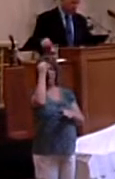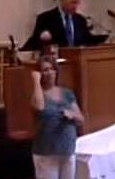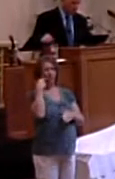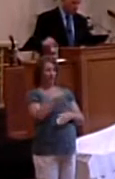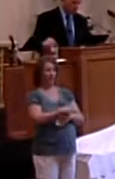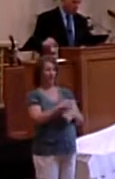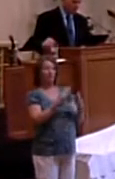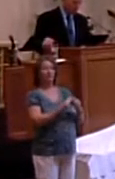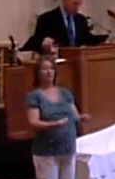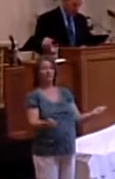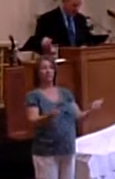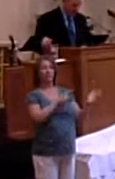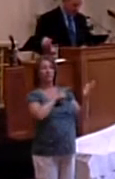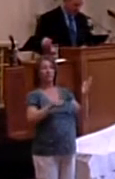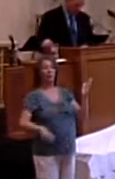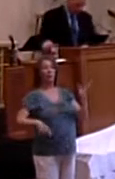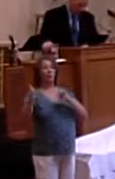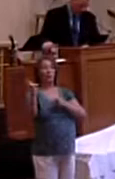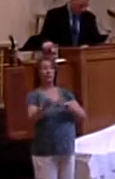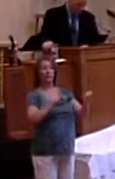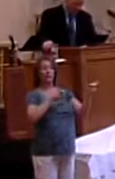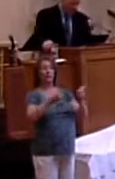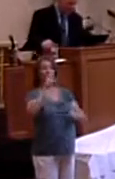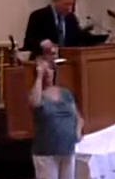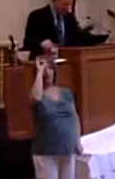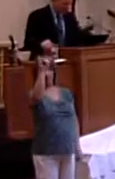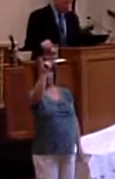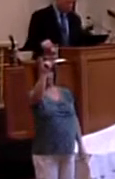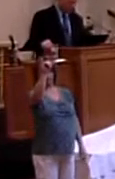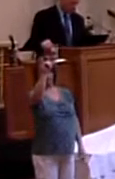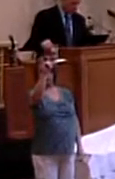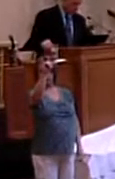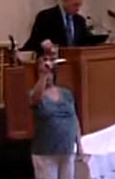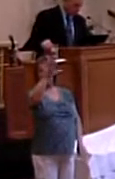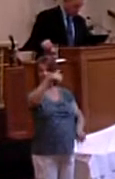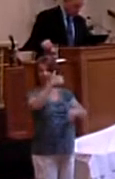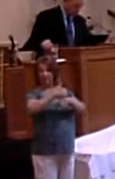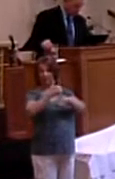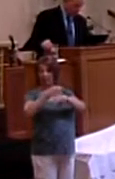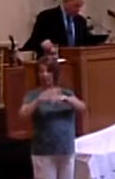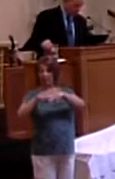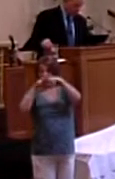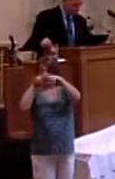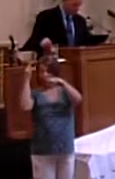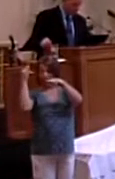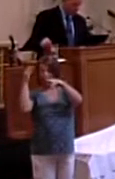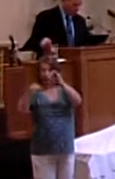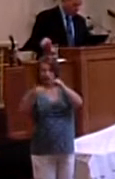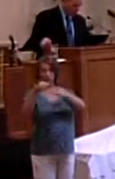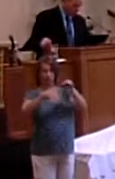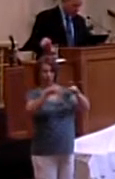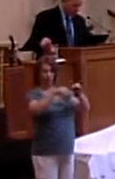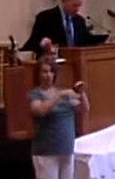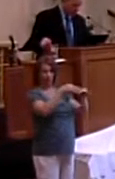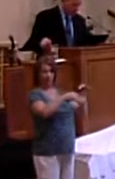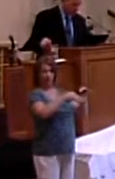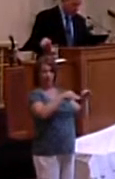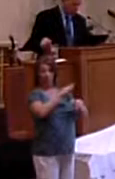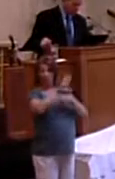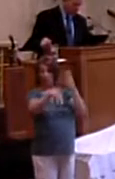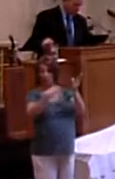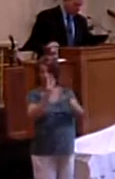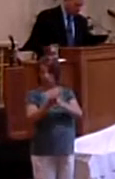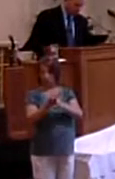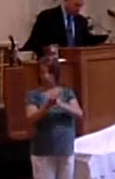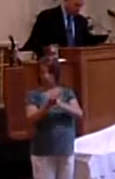The Lord reigns forever. He has established his throne for judgment. He will judge all the world in righteousness. He will